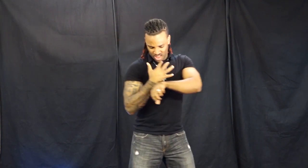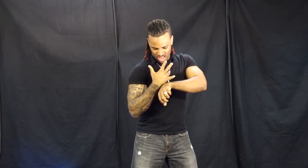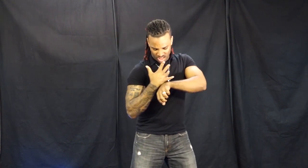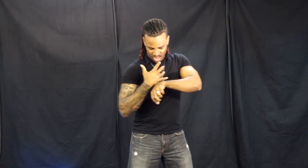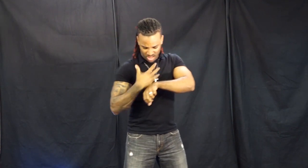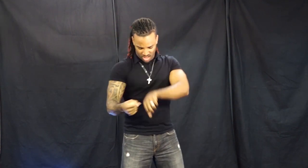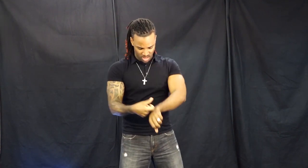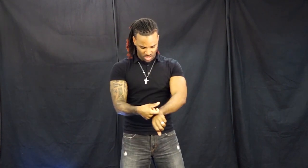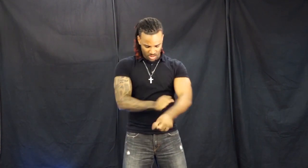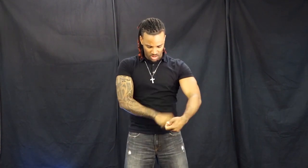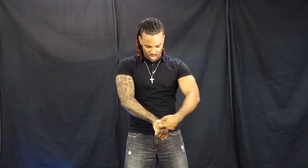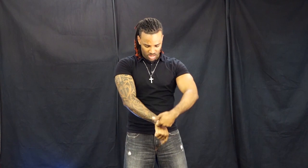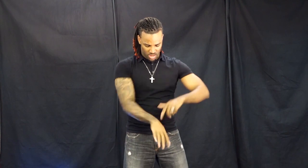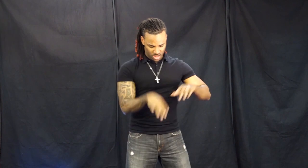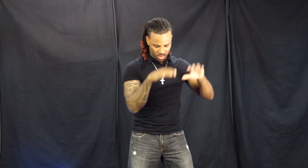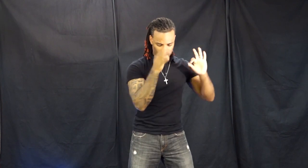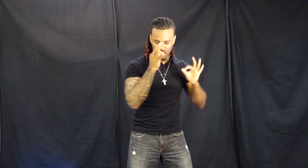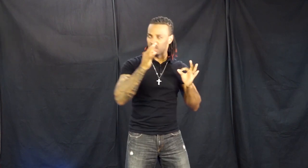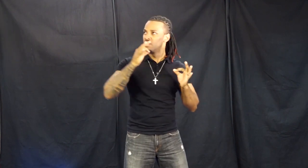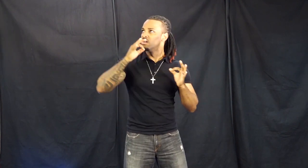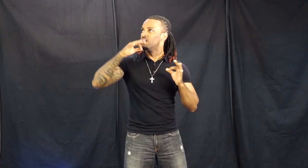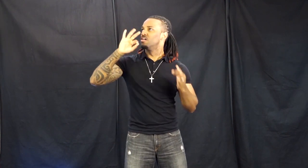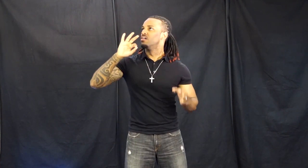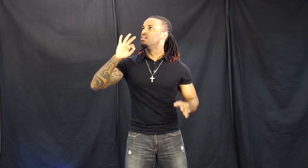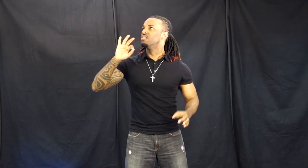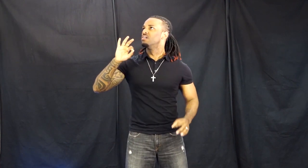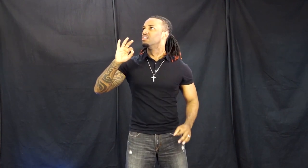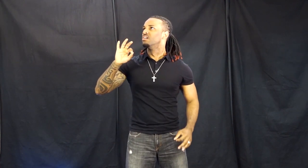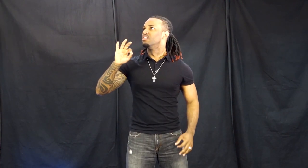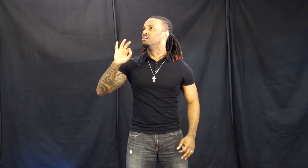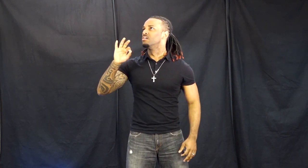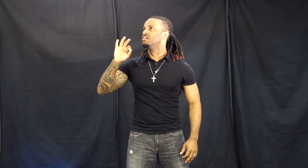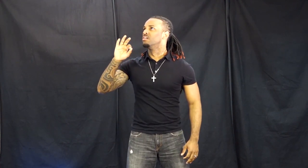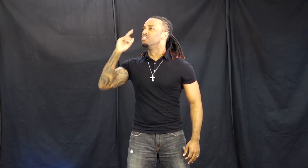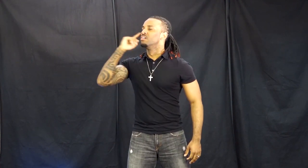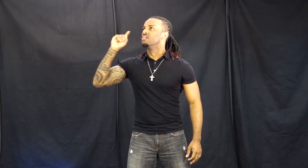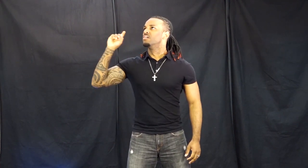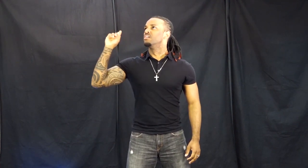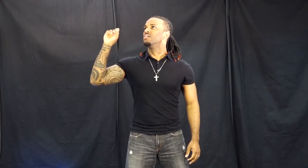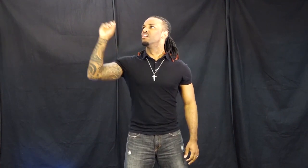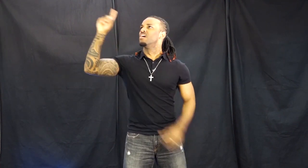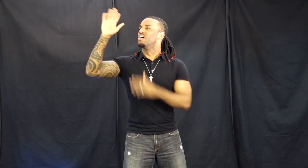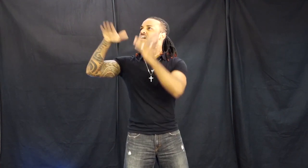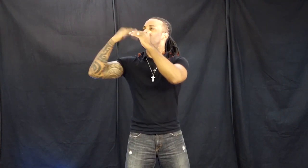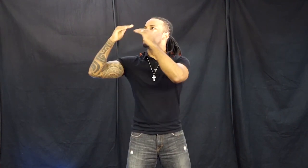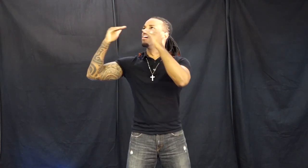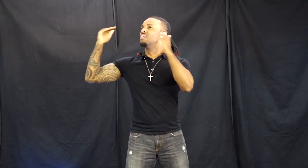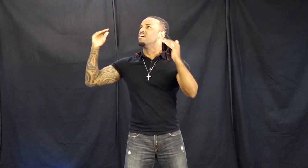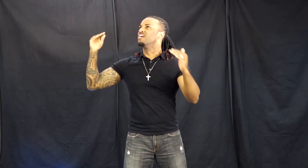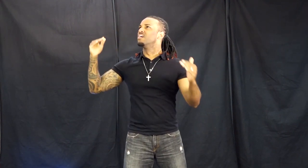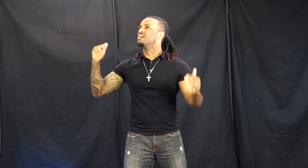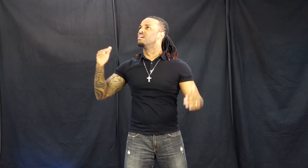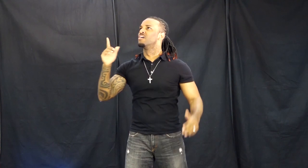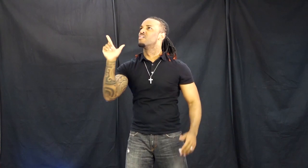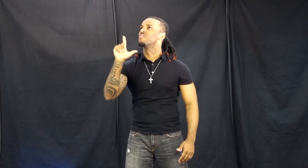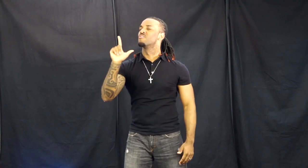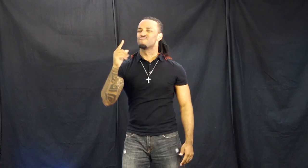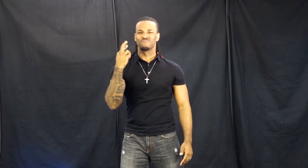eyes up. I catch a glimpse of the other side. Lawrence leads a soldier's chorus on the other side. My son is on the